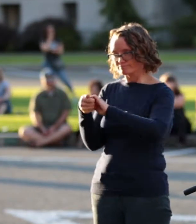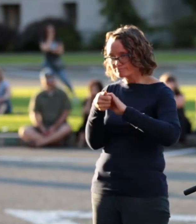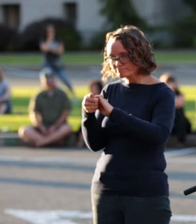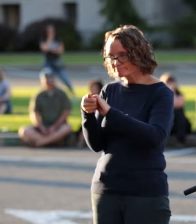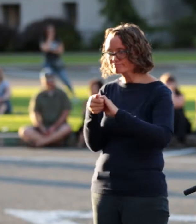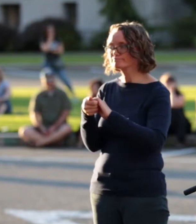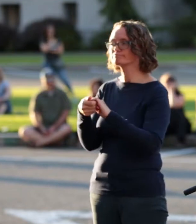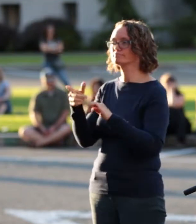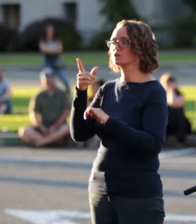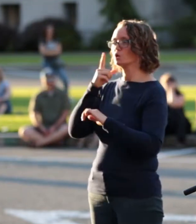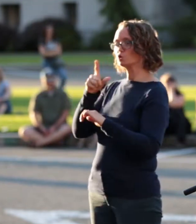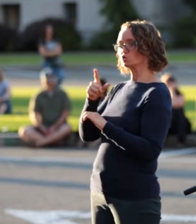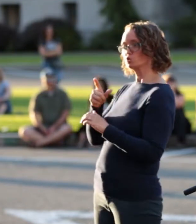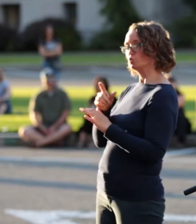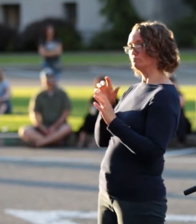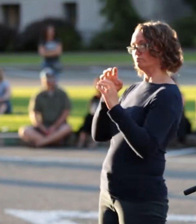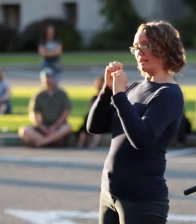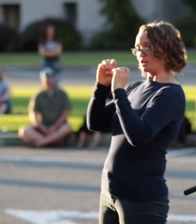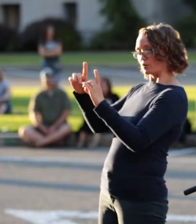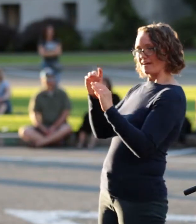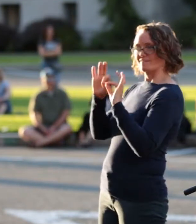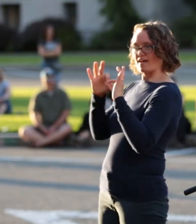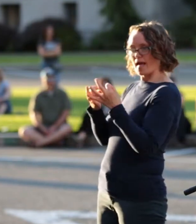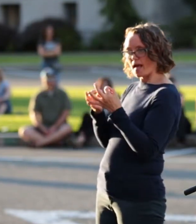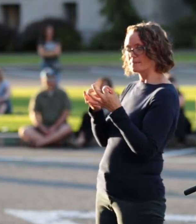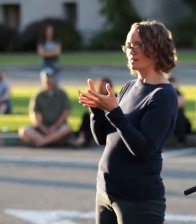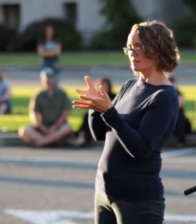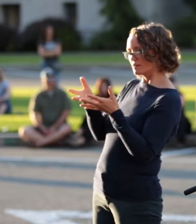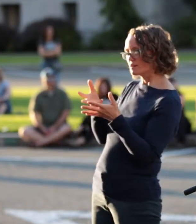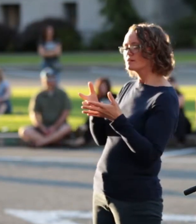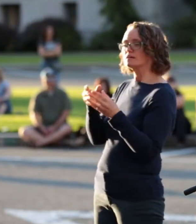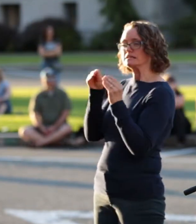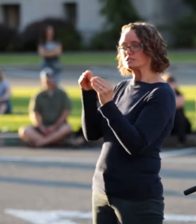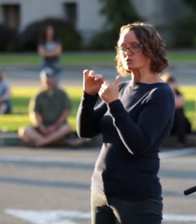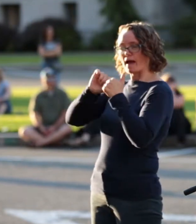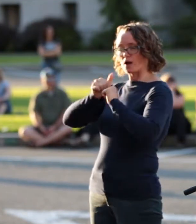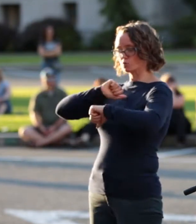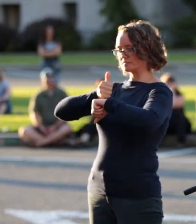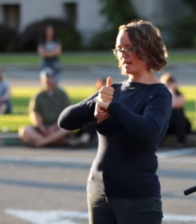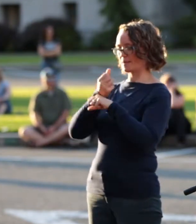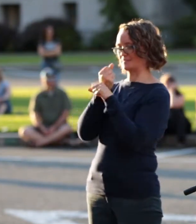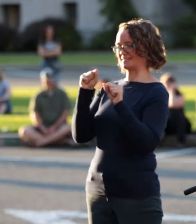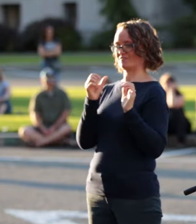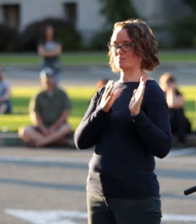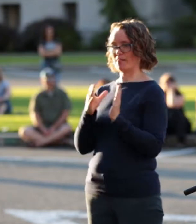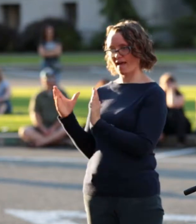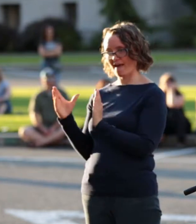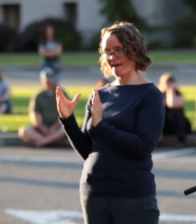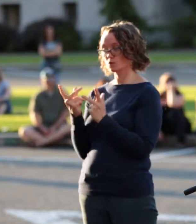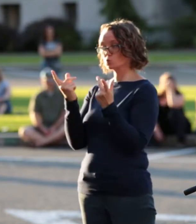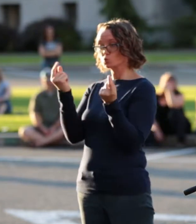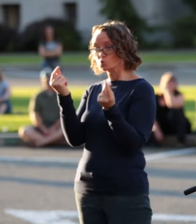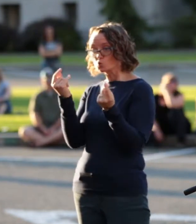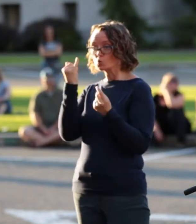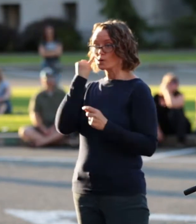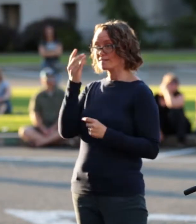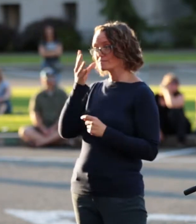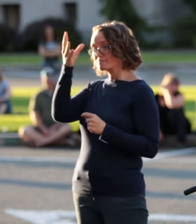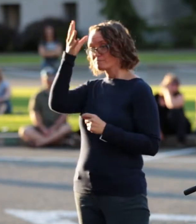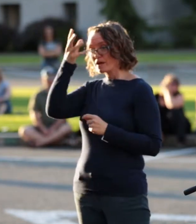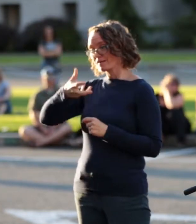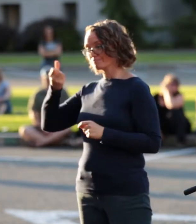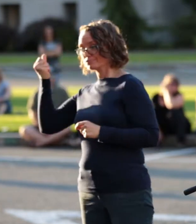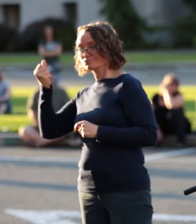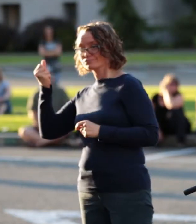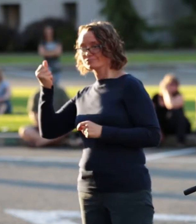a family safety plan so that a trusted adult can care for an immigrant's child in the event that that immigrant is detained